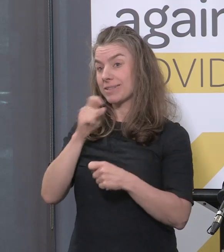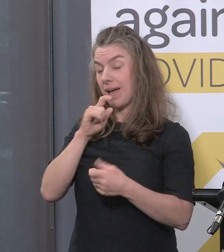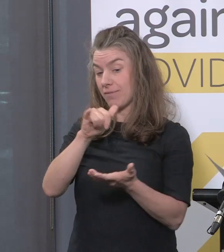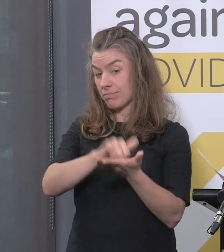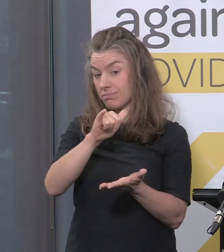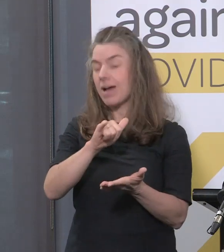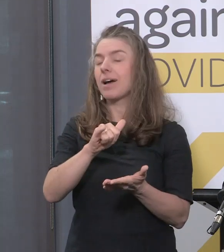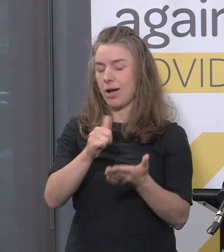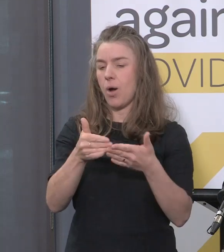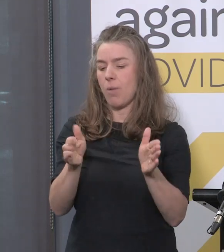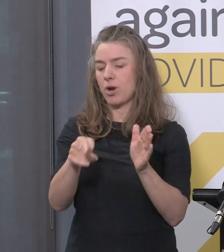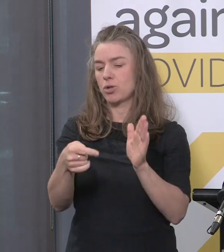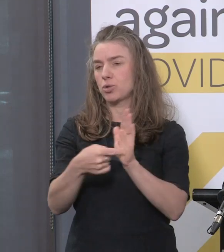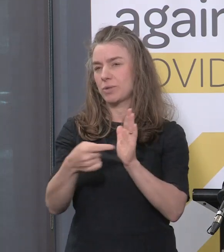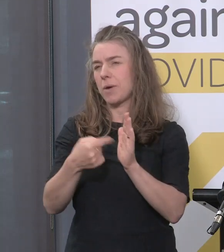on Tuesday.